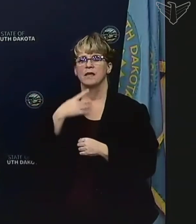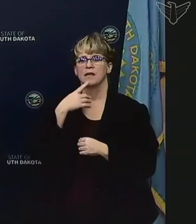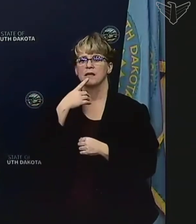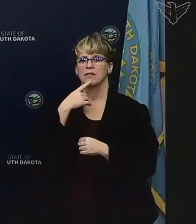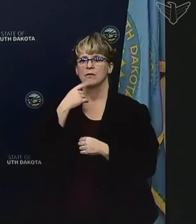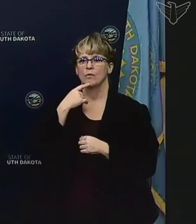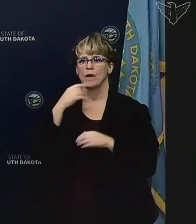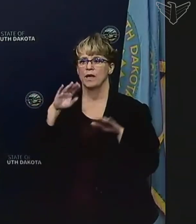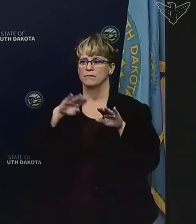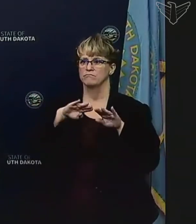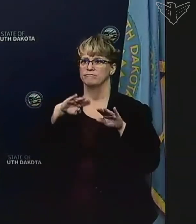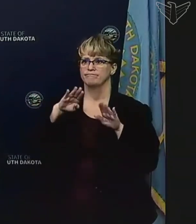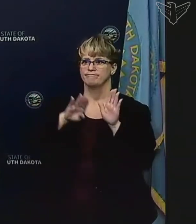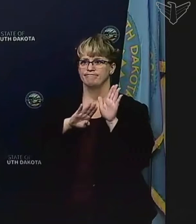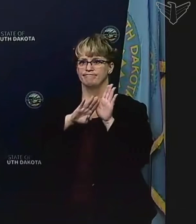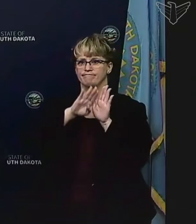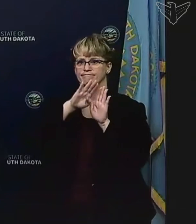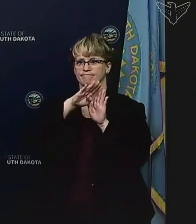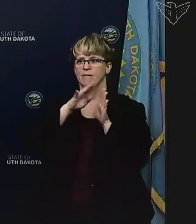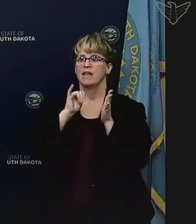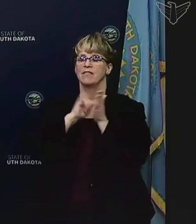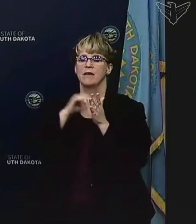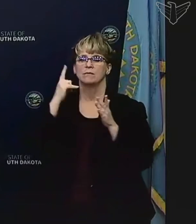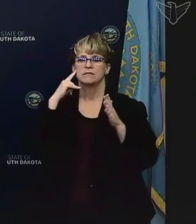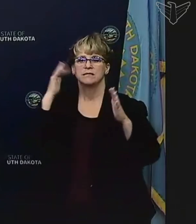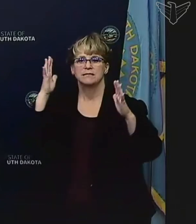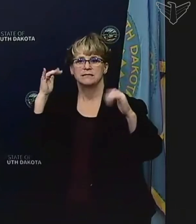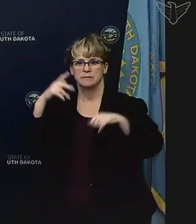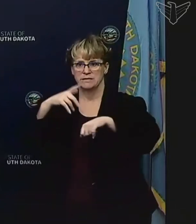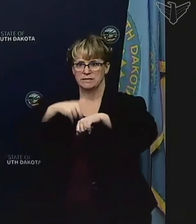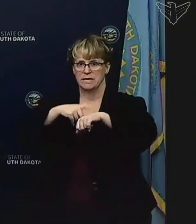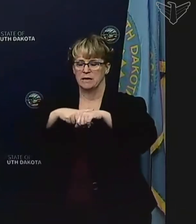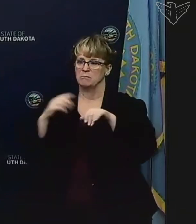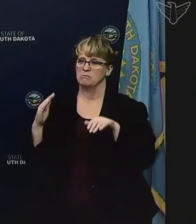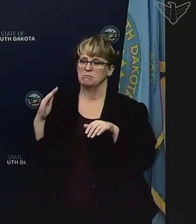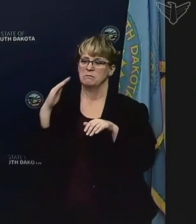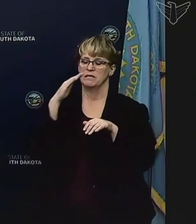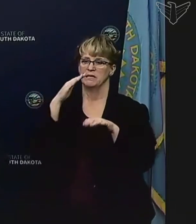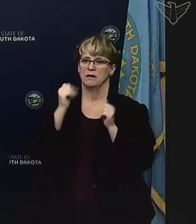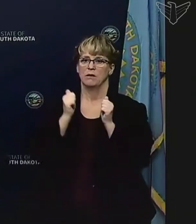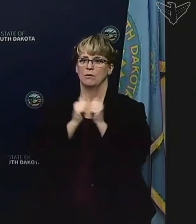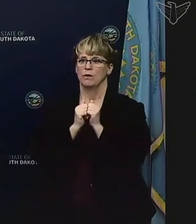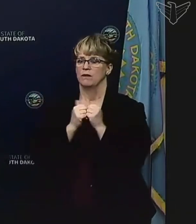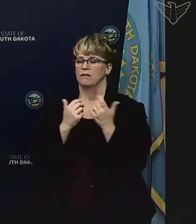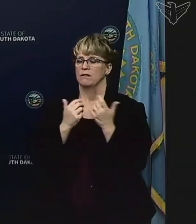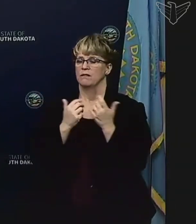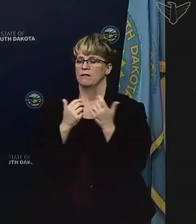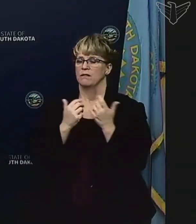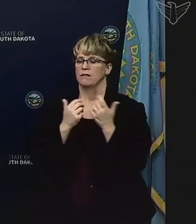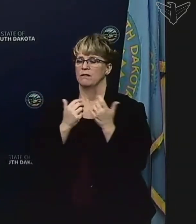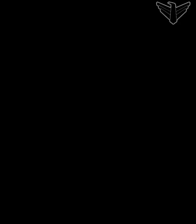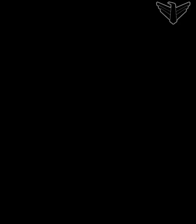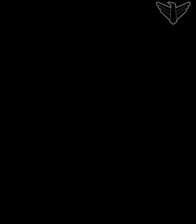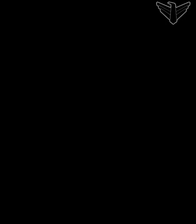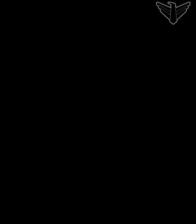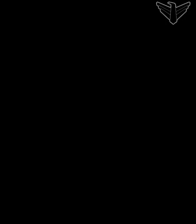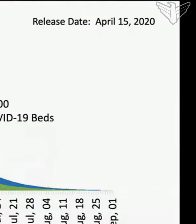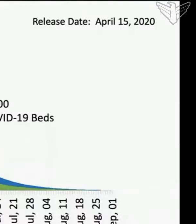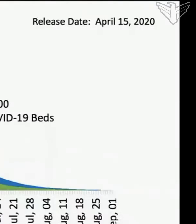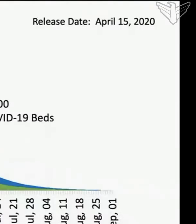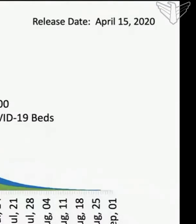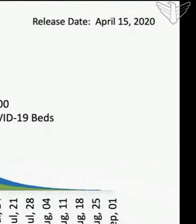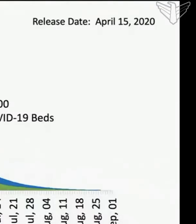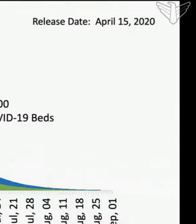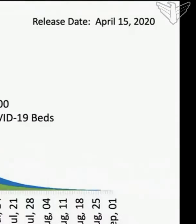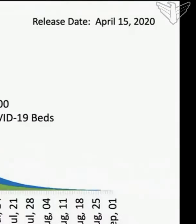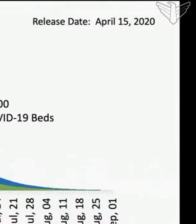showing, that was the anticipated peak based on no action being taken